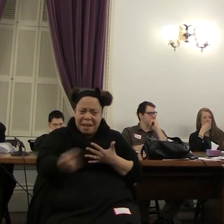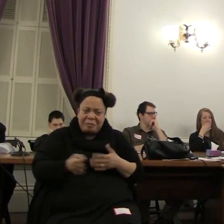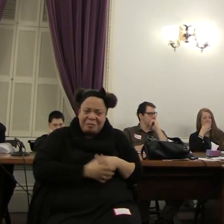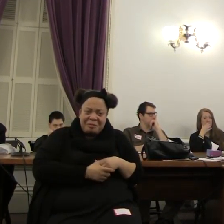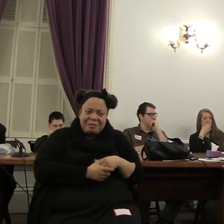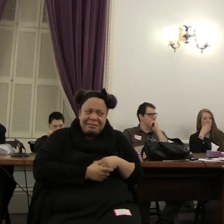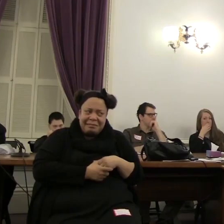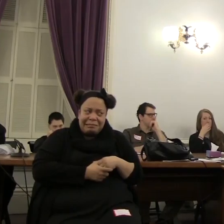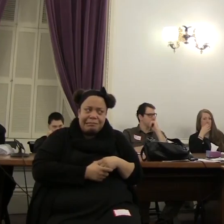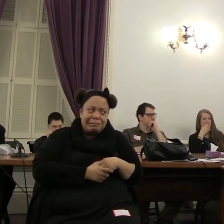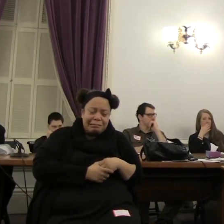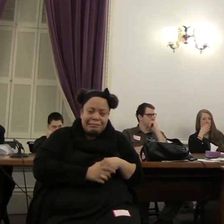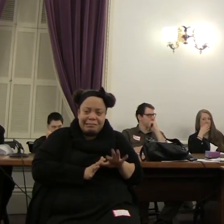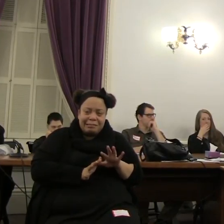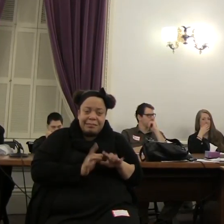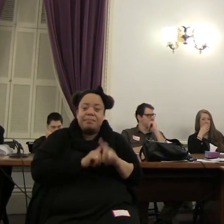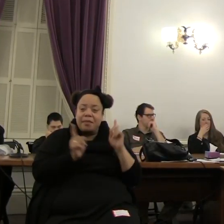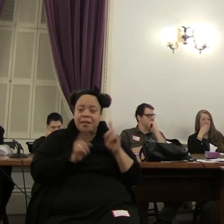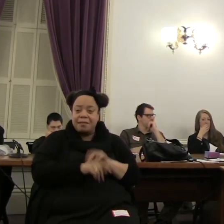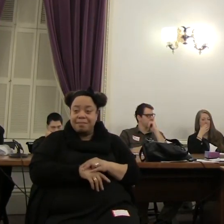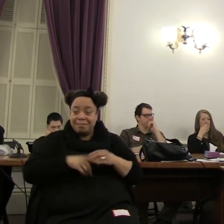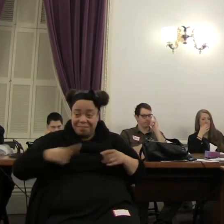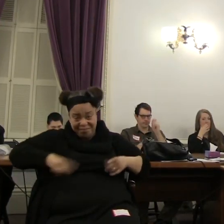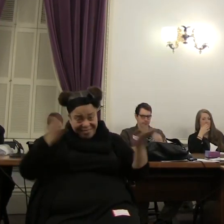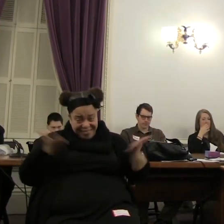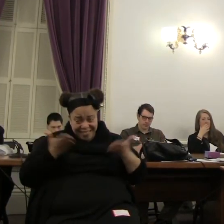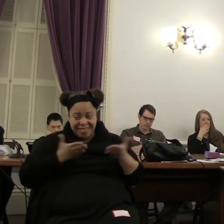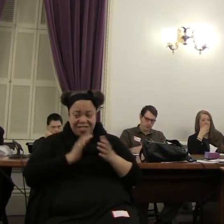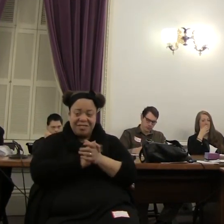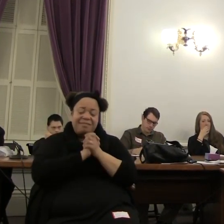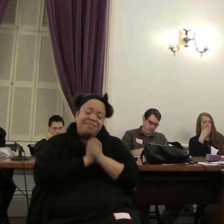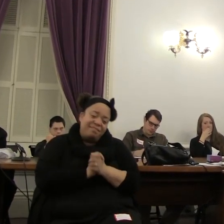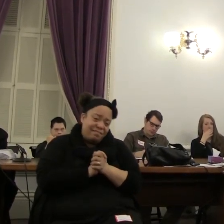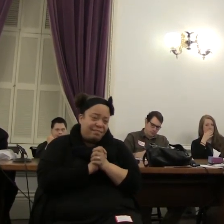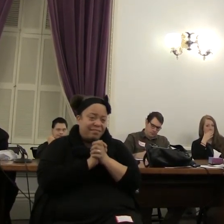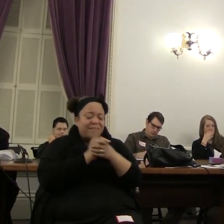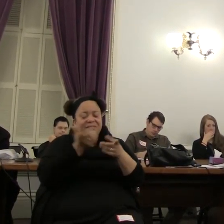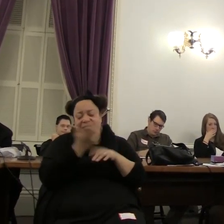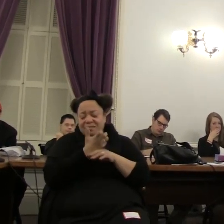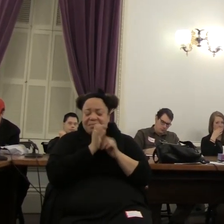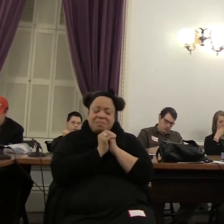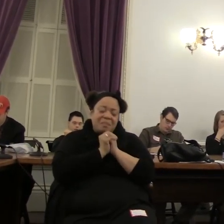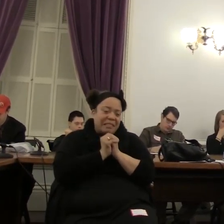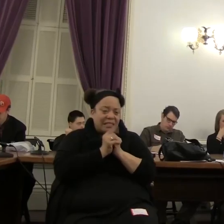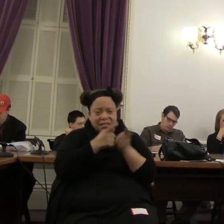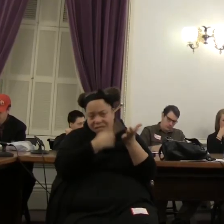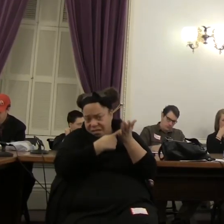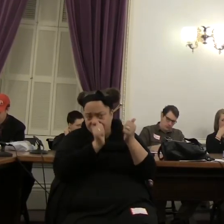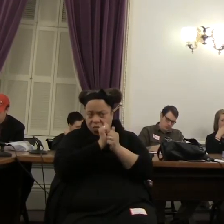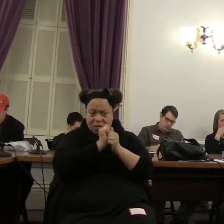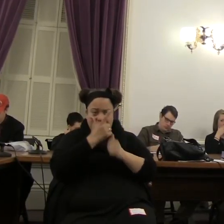expensive health care down the road. So please welcome here. My time is up.